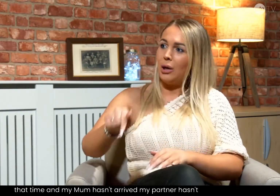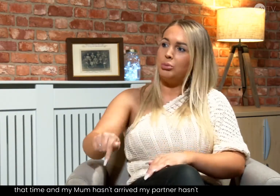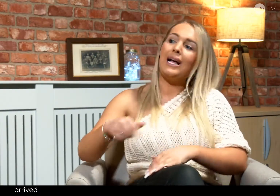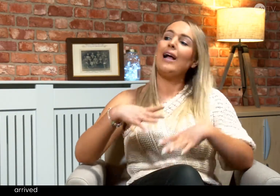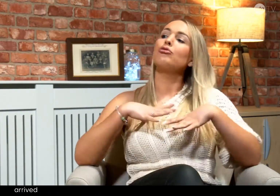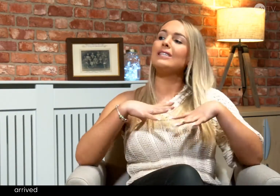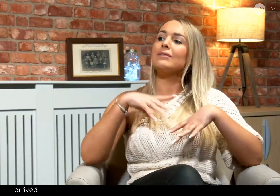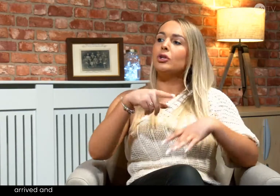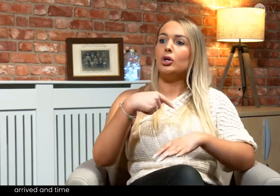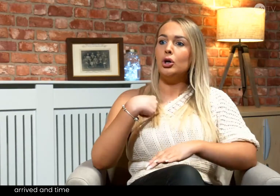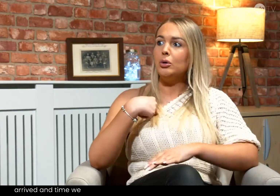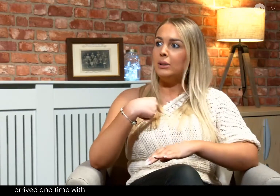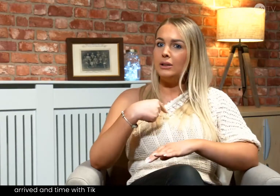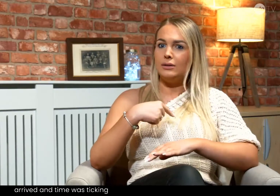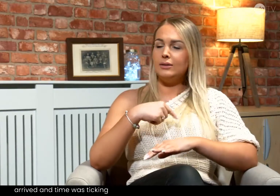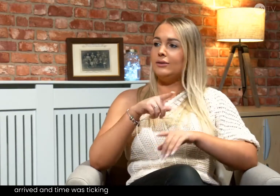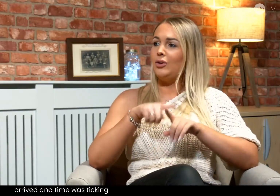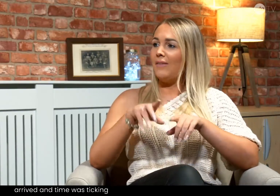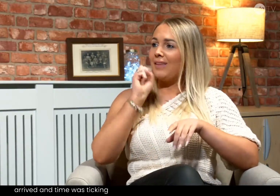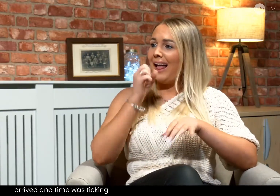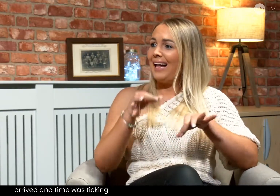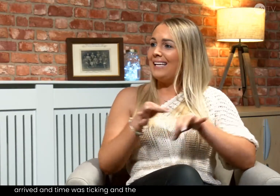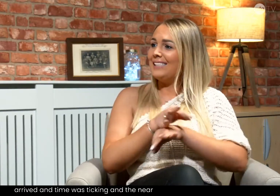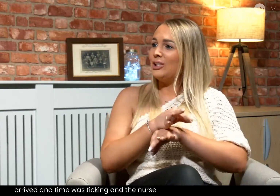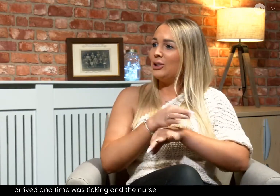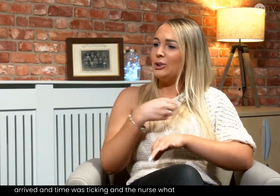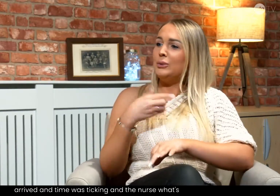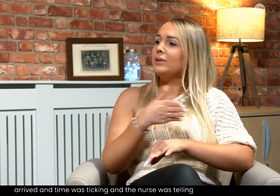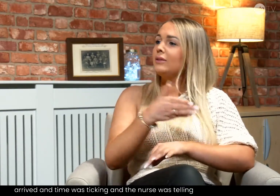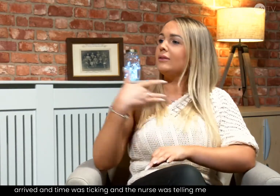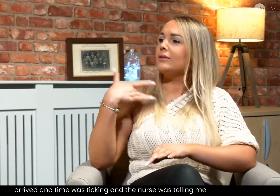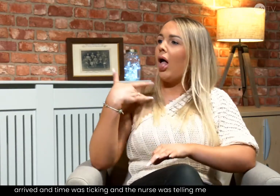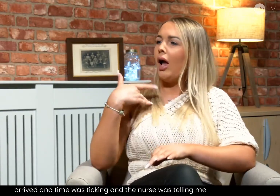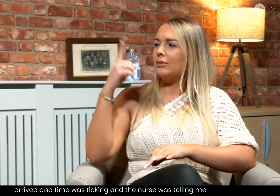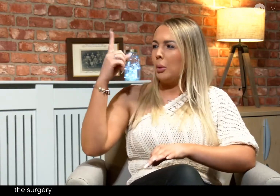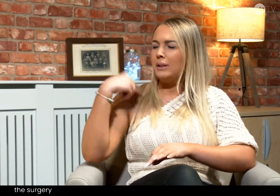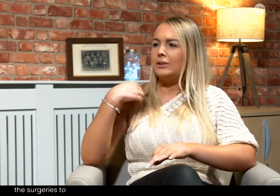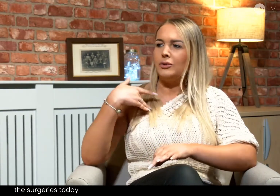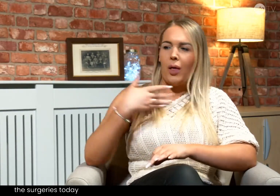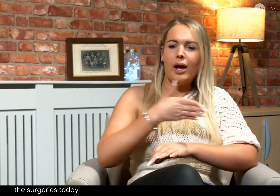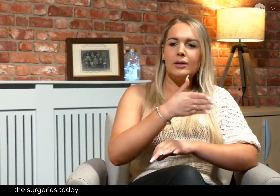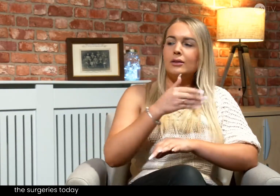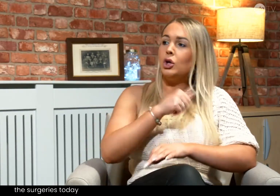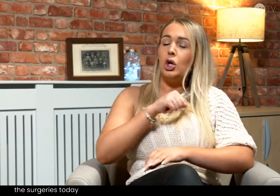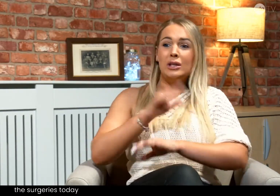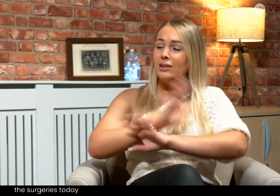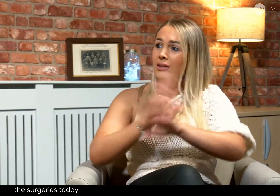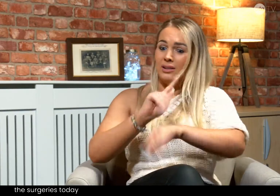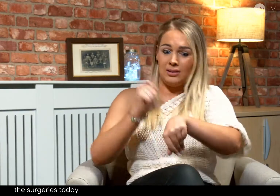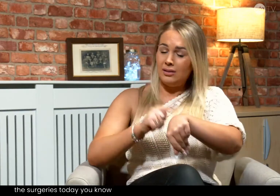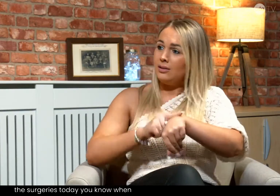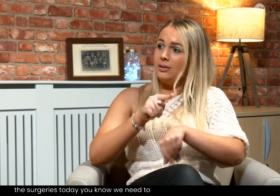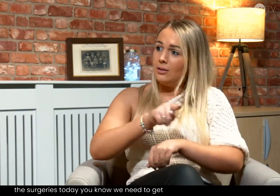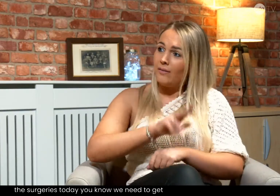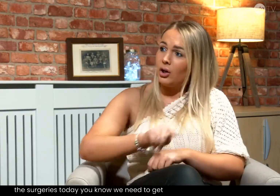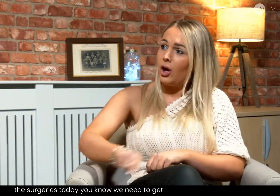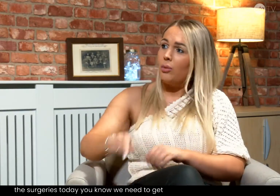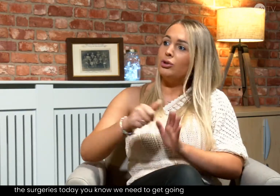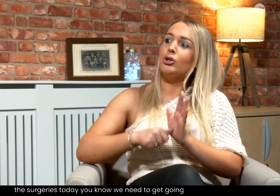ticking. And the nurse was sort of telling me, the surgery's today, you know, we need to get going. And I kept sort of thinking about excuses, like maybe I need to